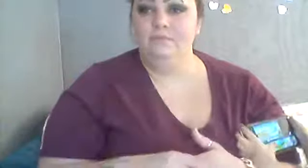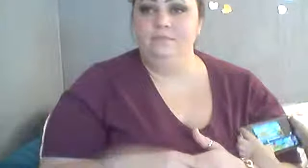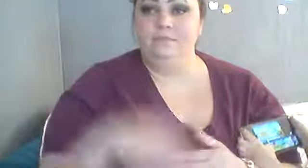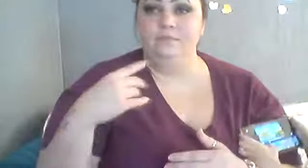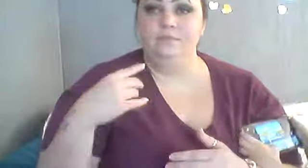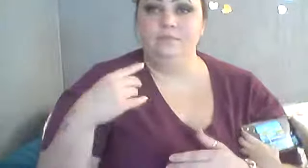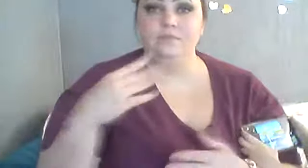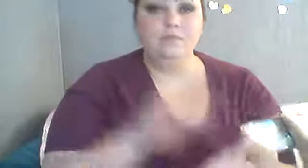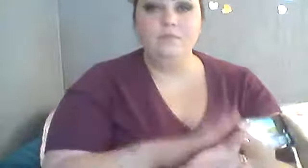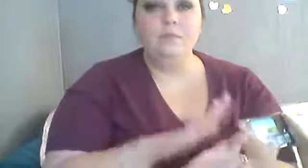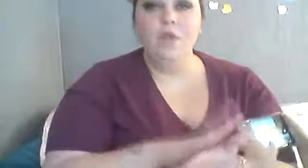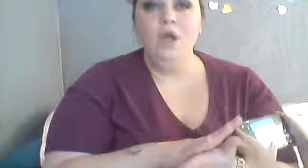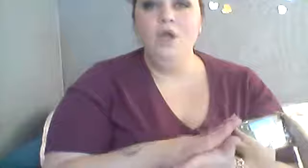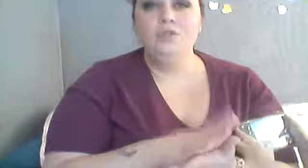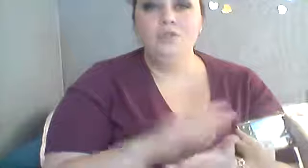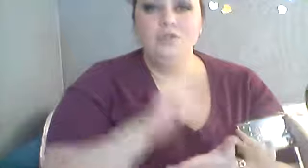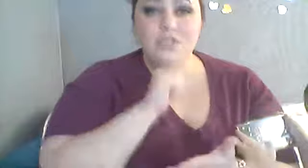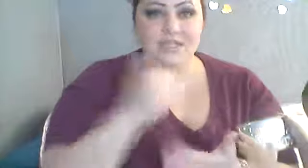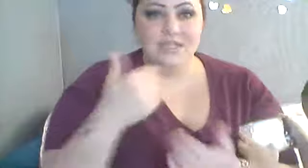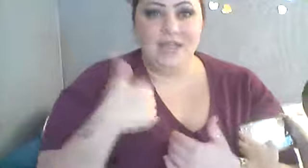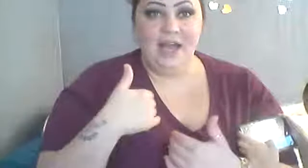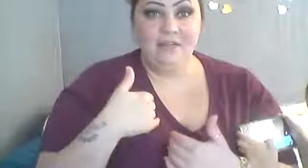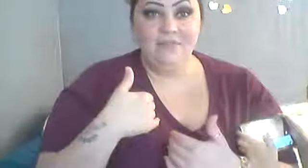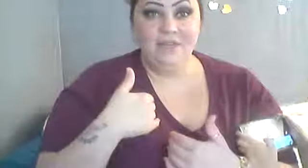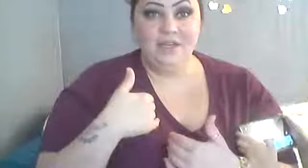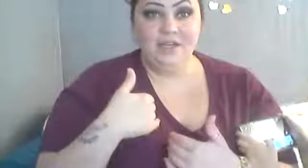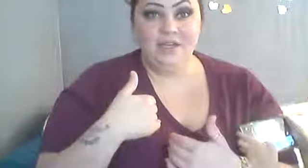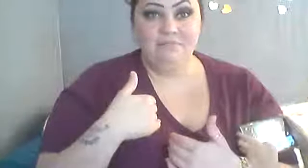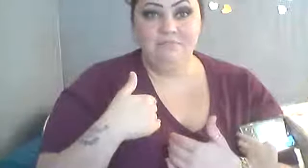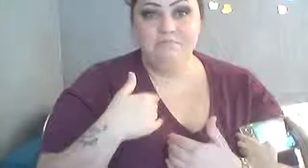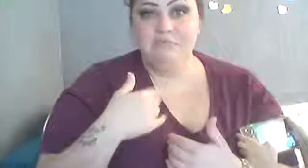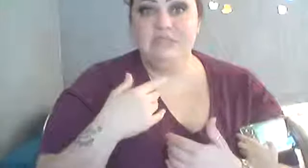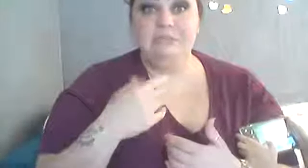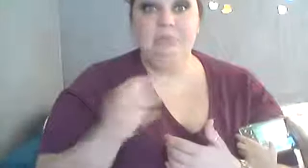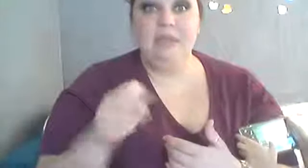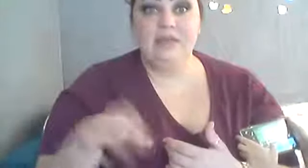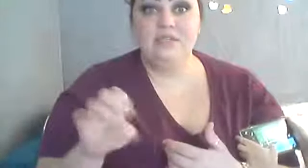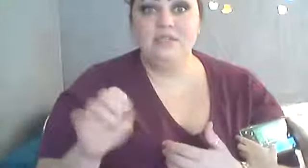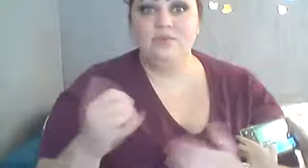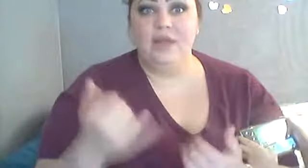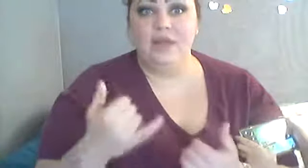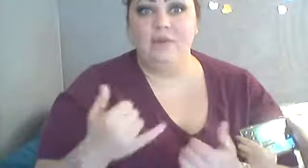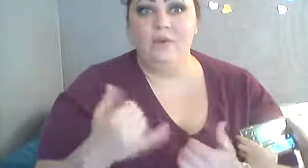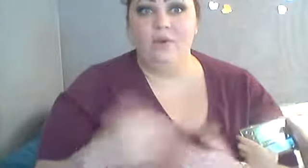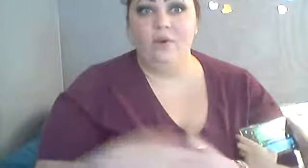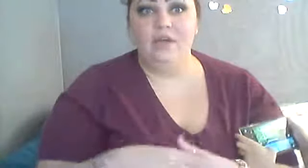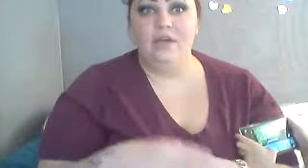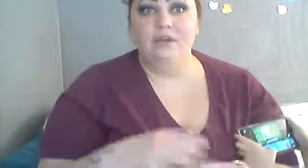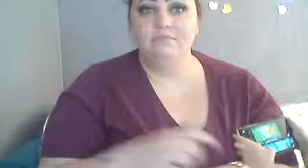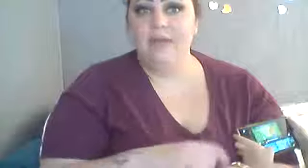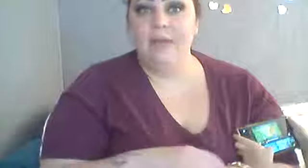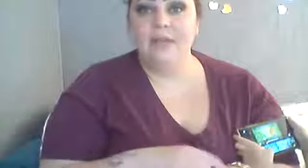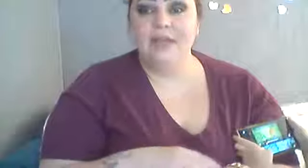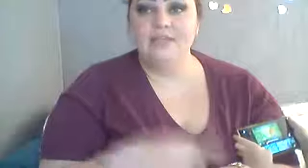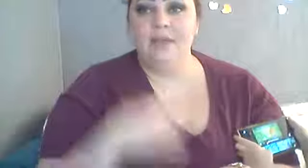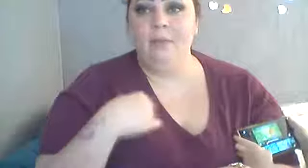the school just doesn't have the space right now or the time, I guess. I'm already